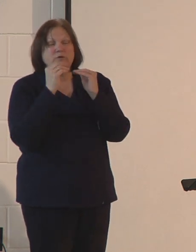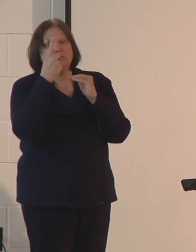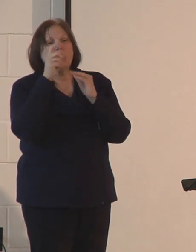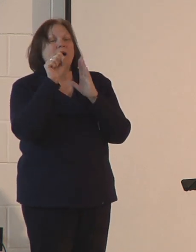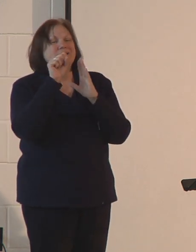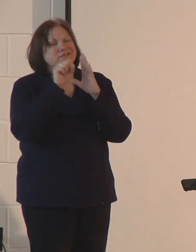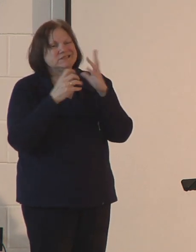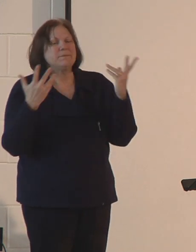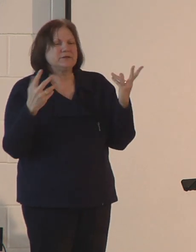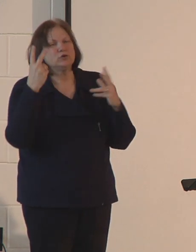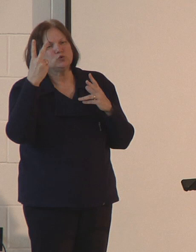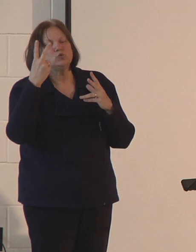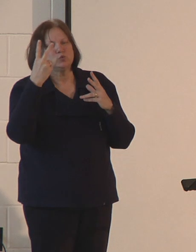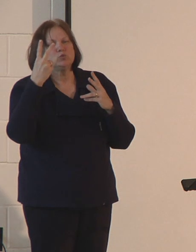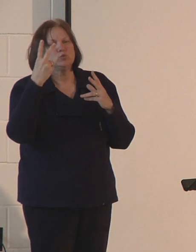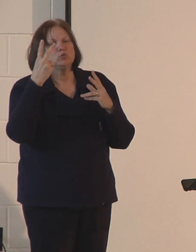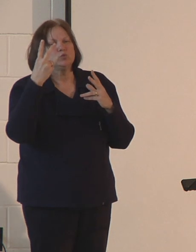of them, 2 semester worth.